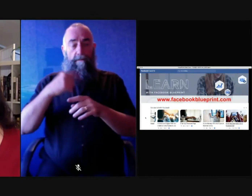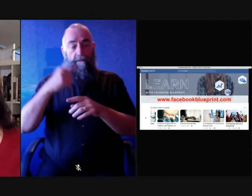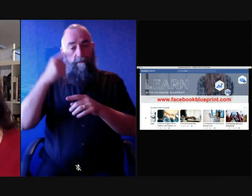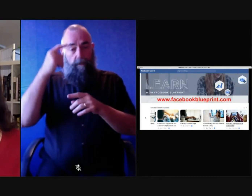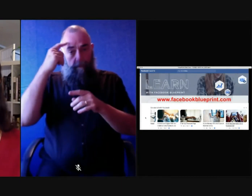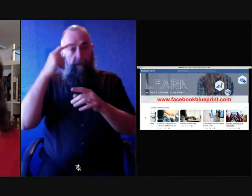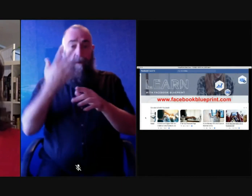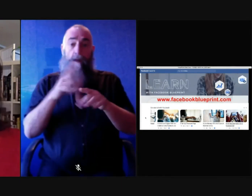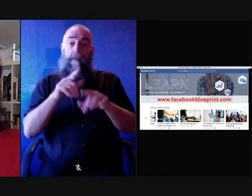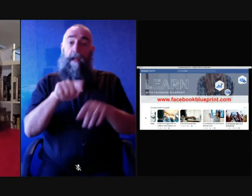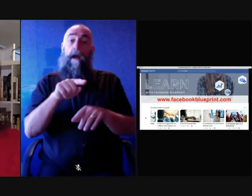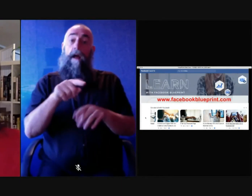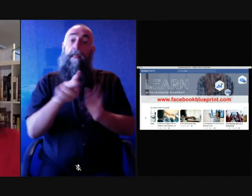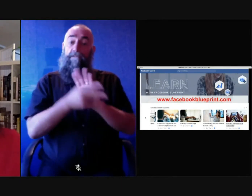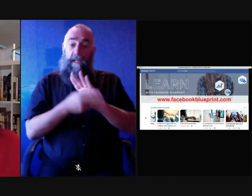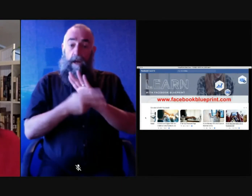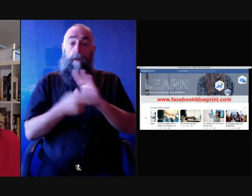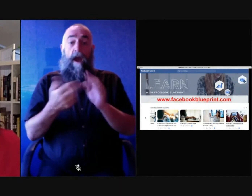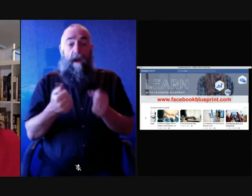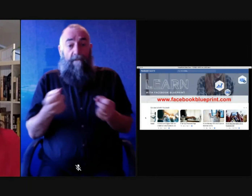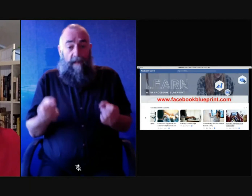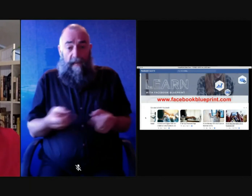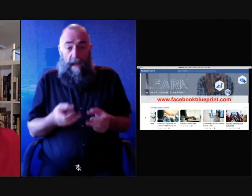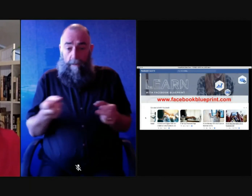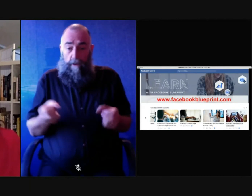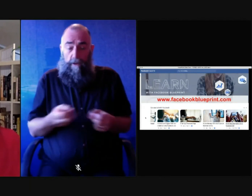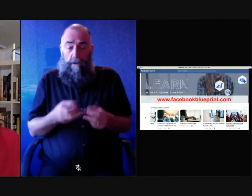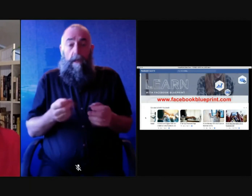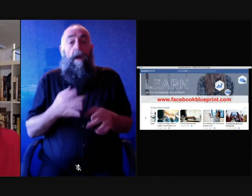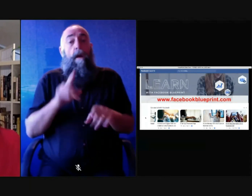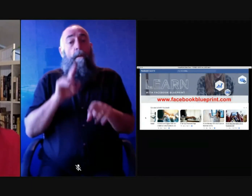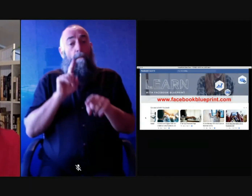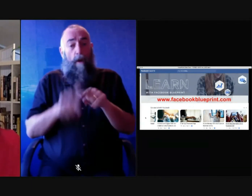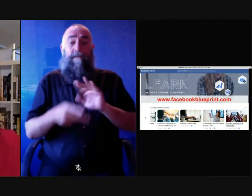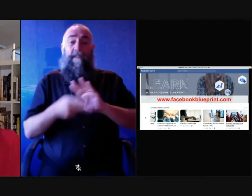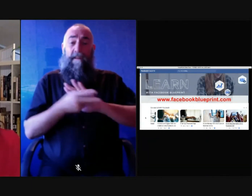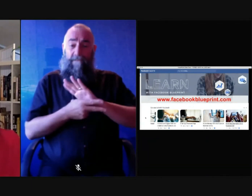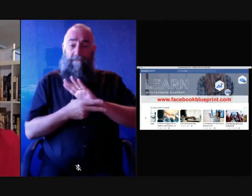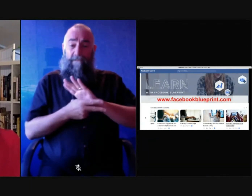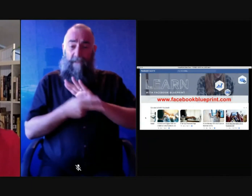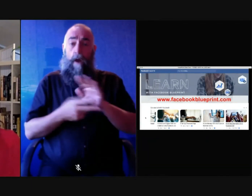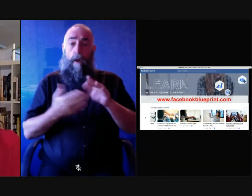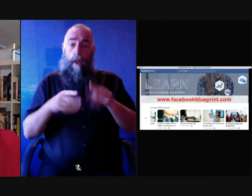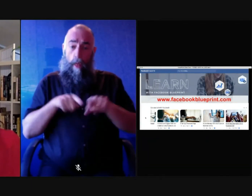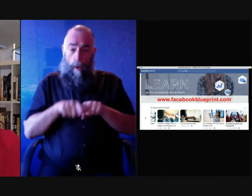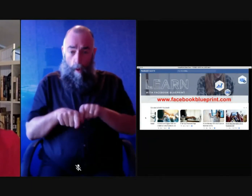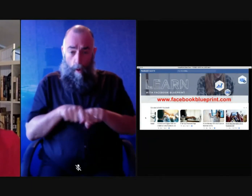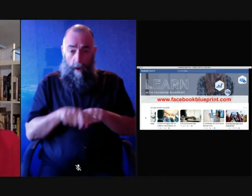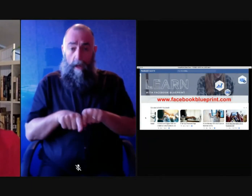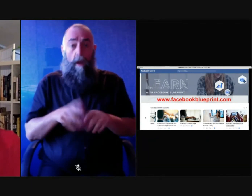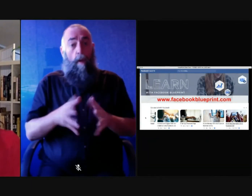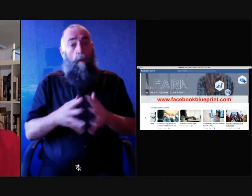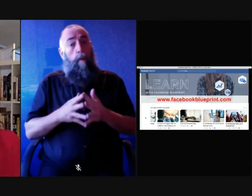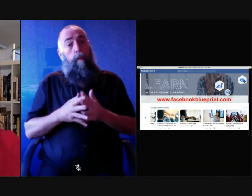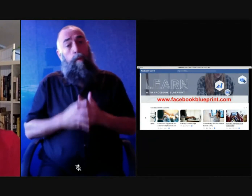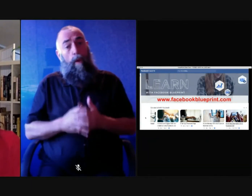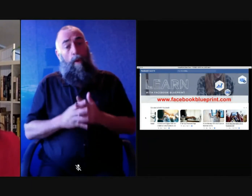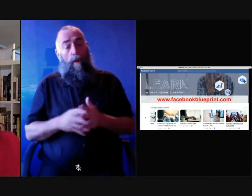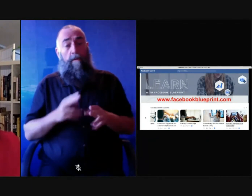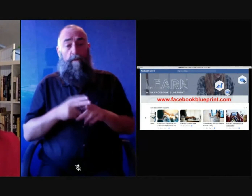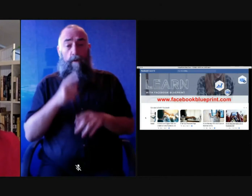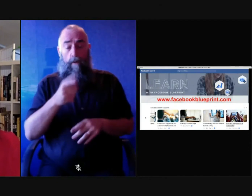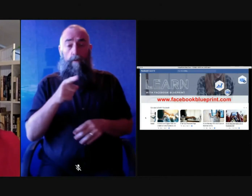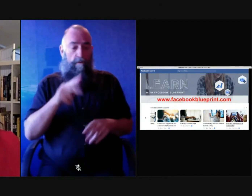videos as well. It's almost all video-based learning, and I really do recommend that you go and have a look at it. I think there are